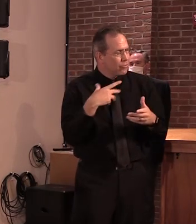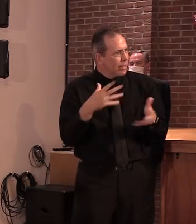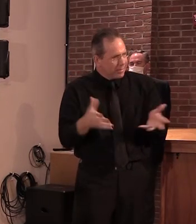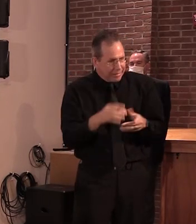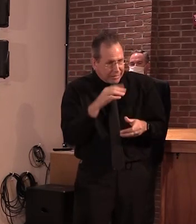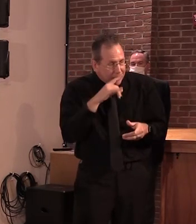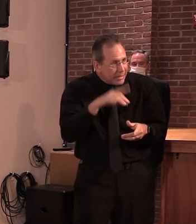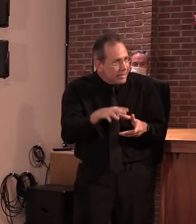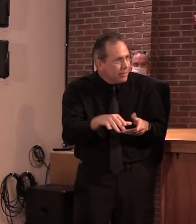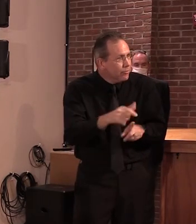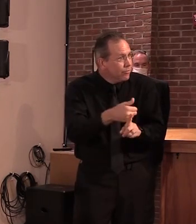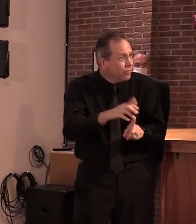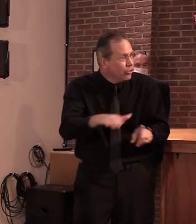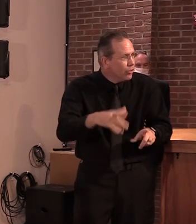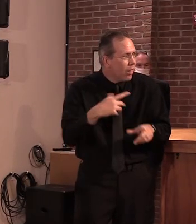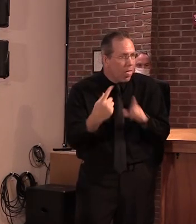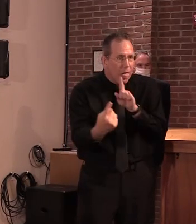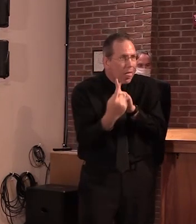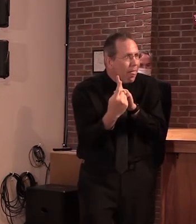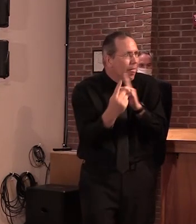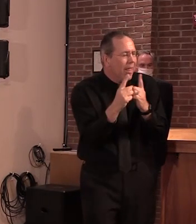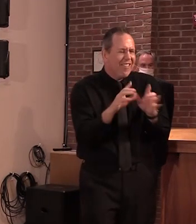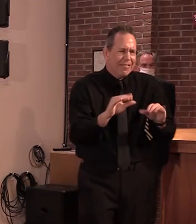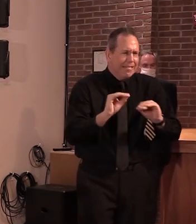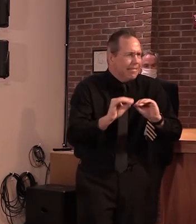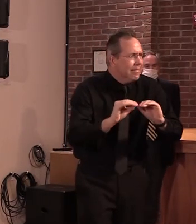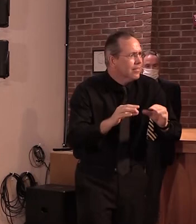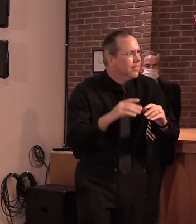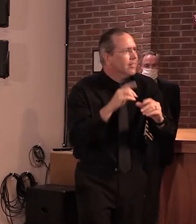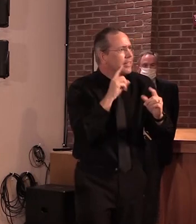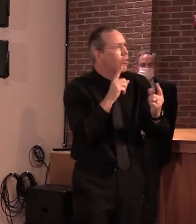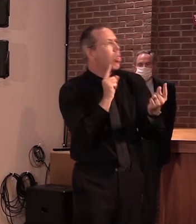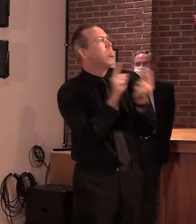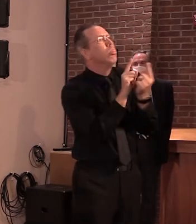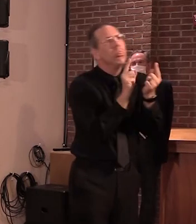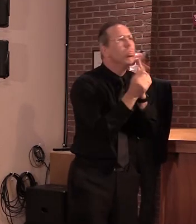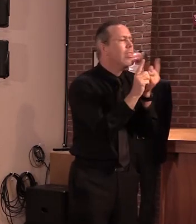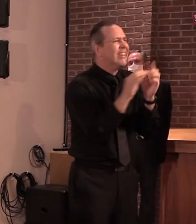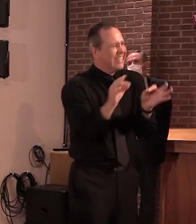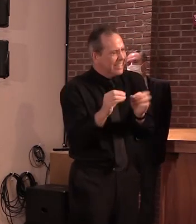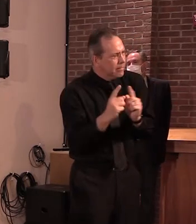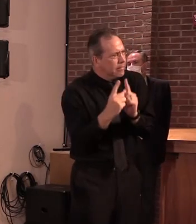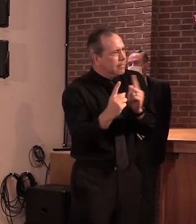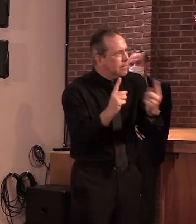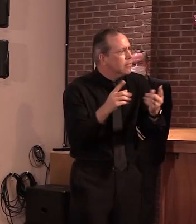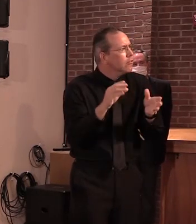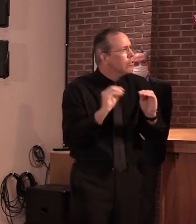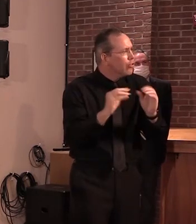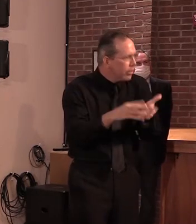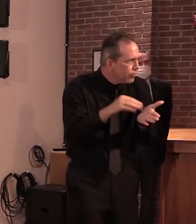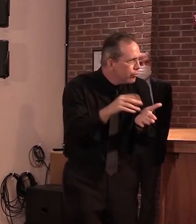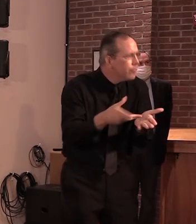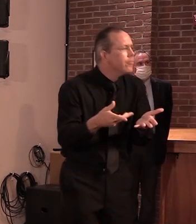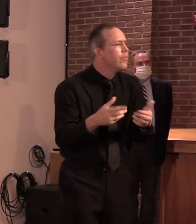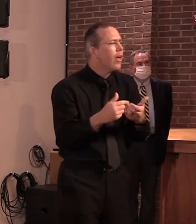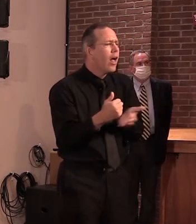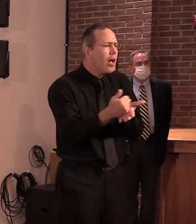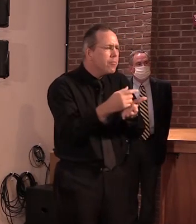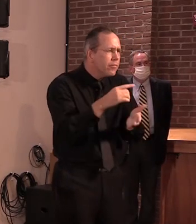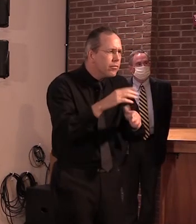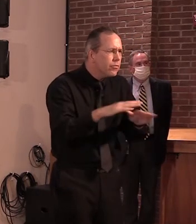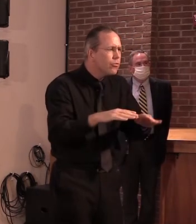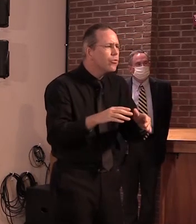hope is that the summary of the current data can be useful for schools in their current planning for reopening and for schools that have